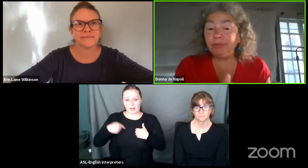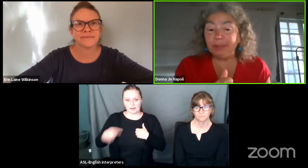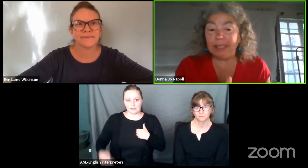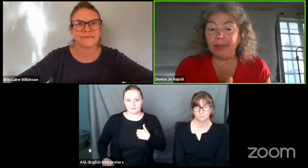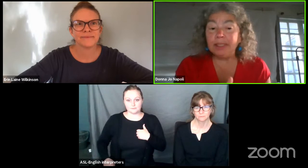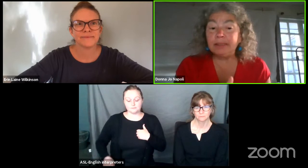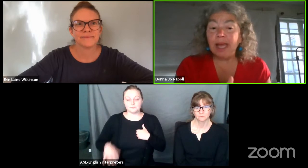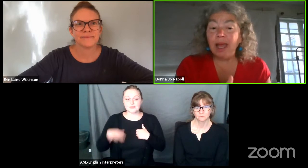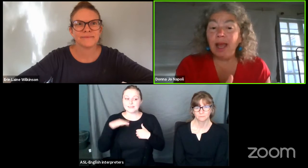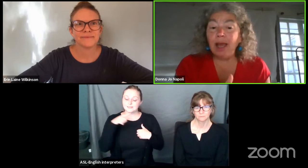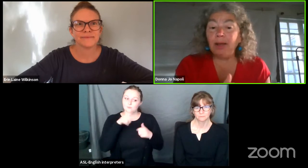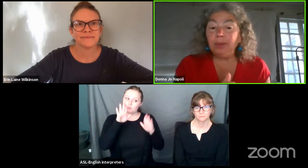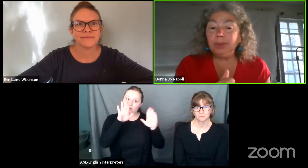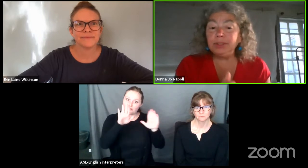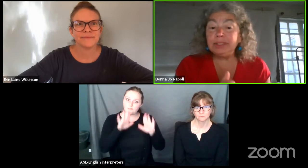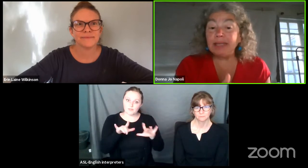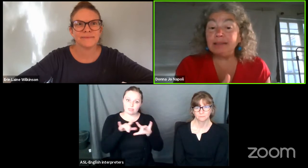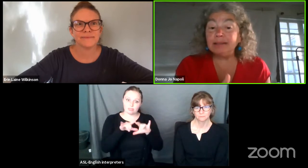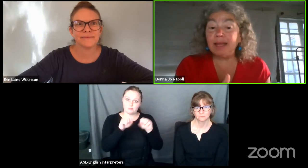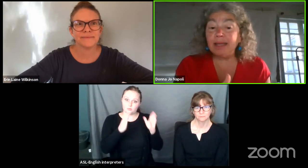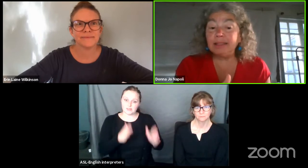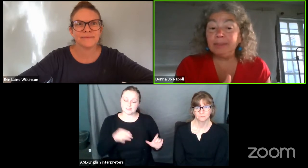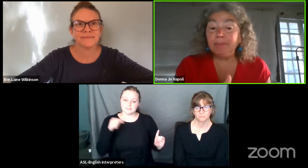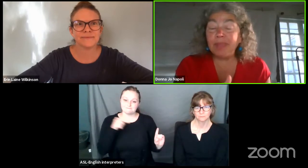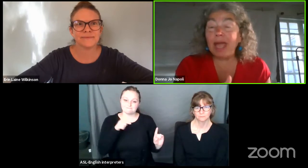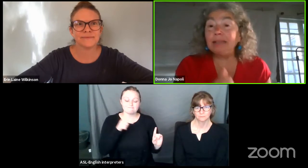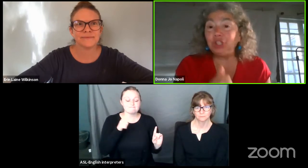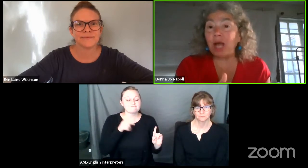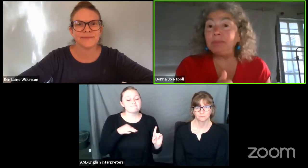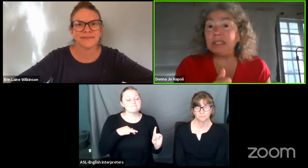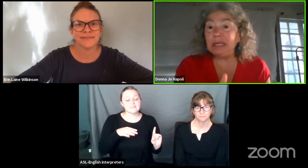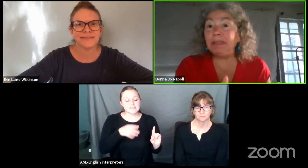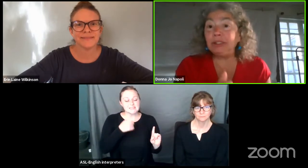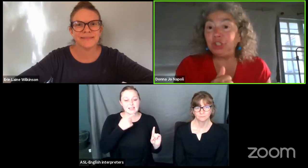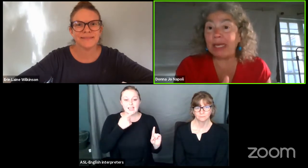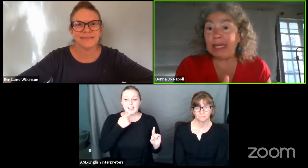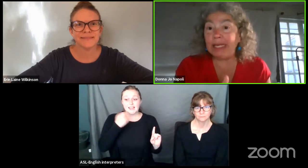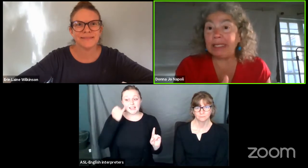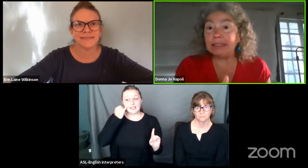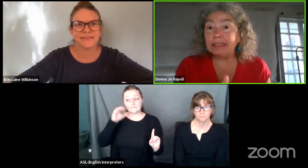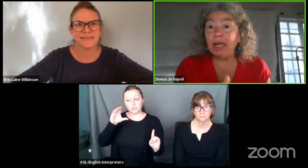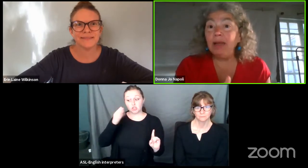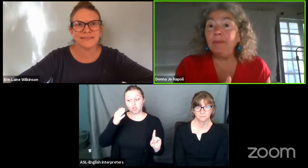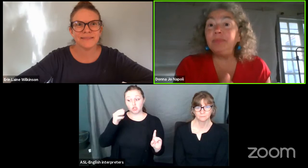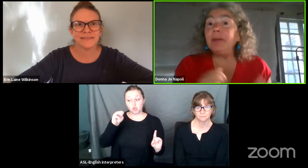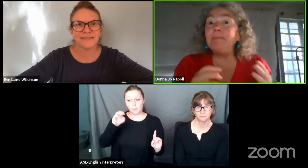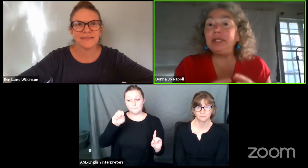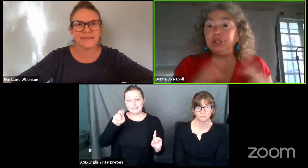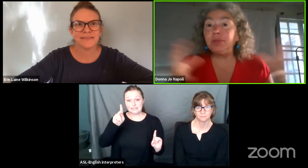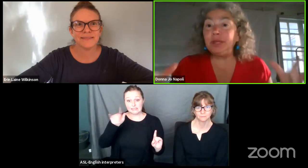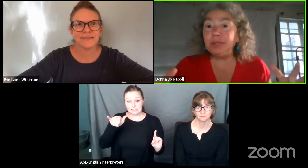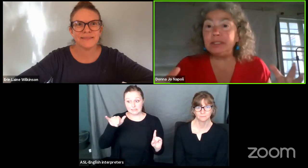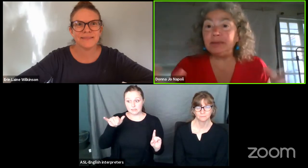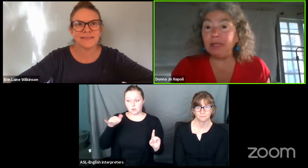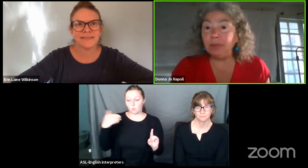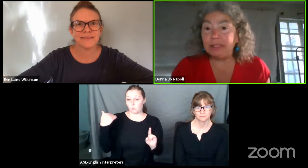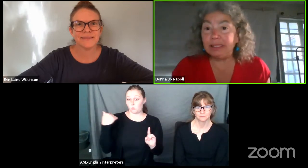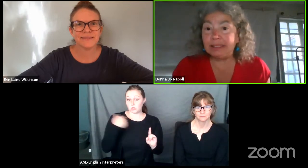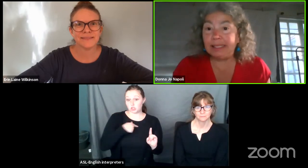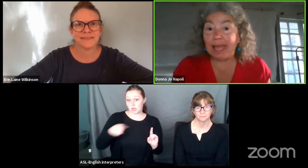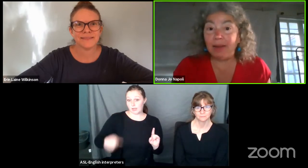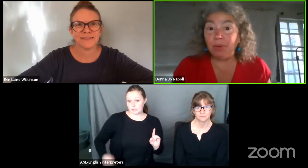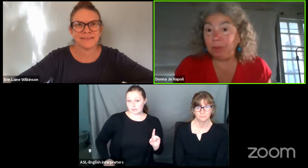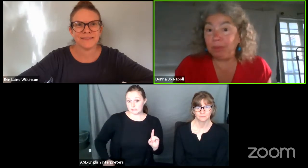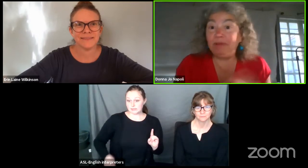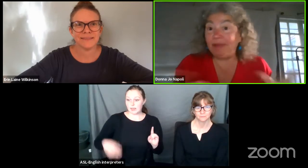a wonderful linguist, who says that had Chomsky been Chinese, the major theories of